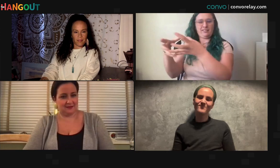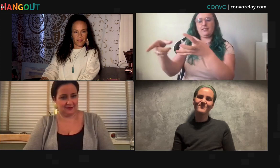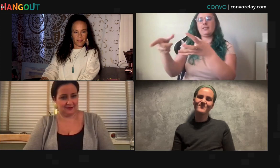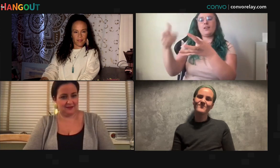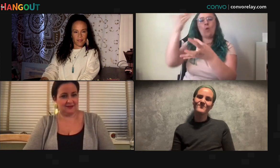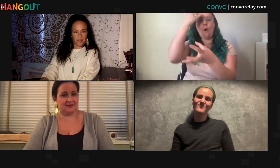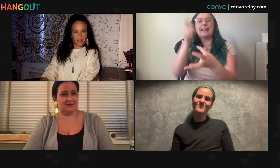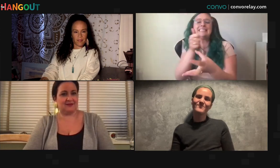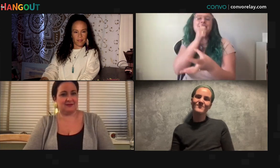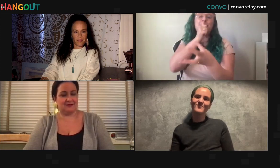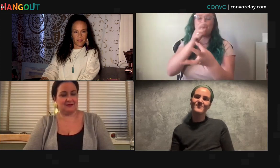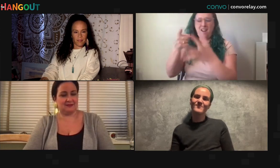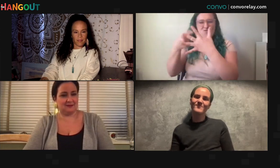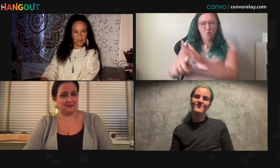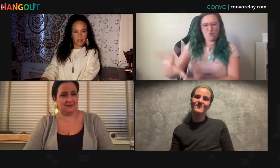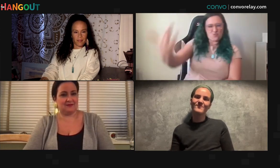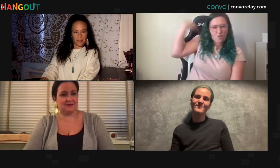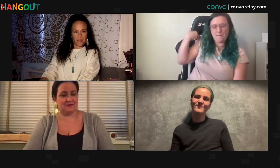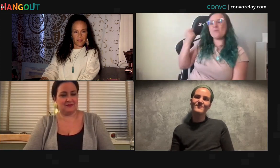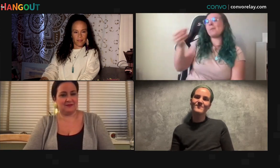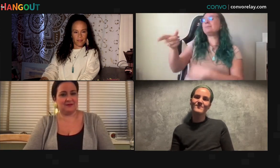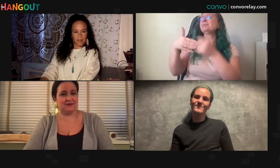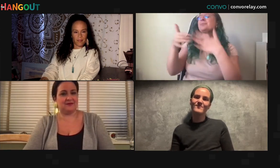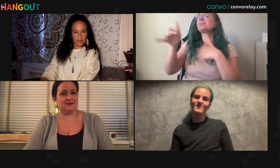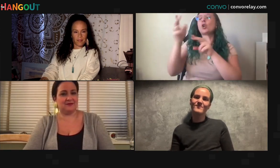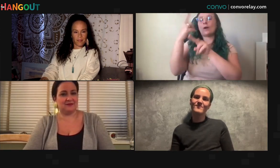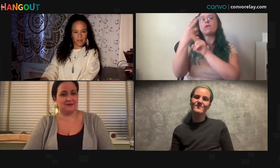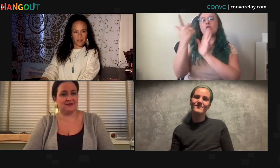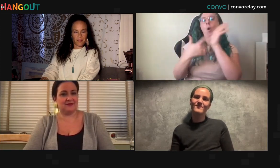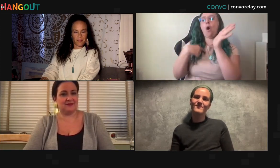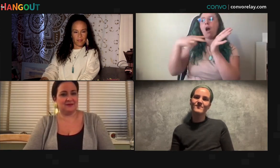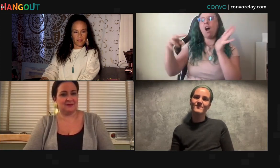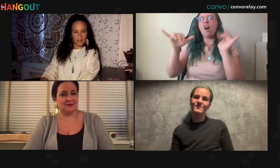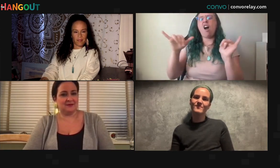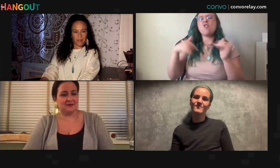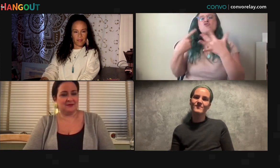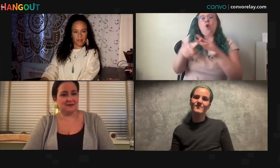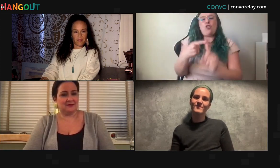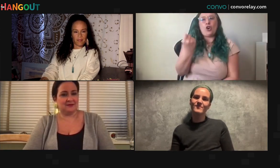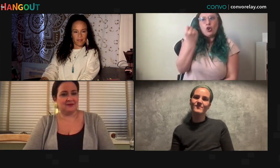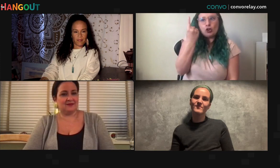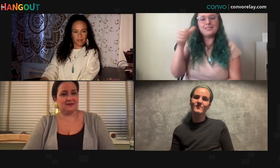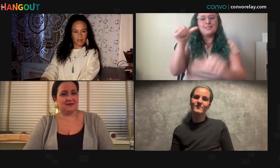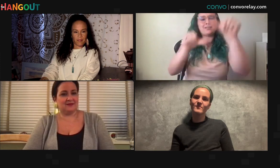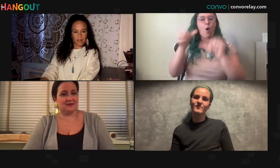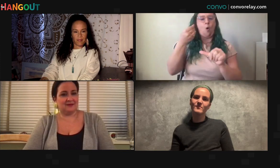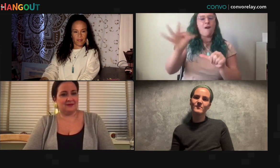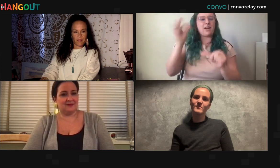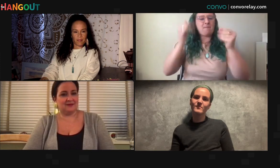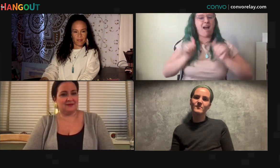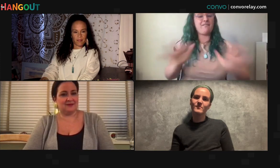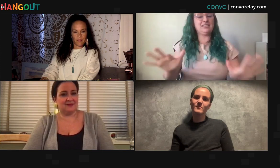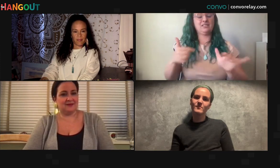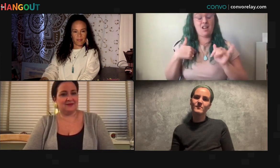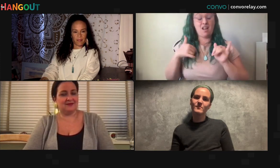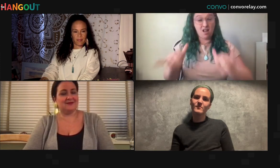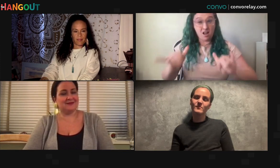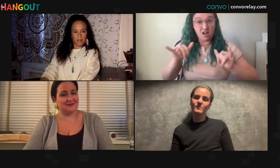very philosophical. Philosophers started this a long time ago. And as I understood universal law,